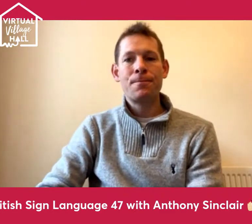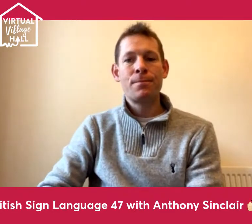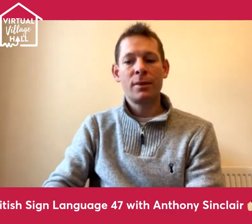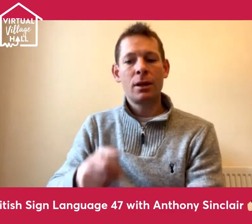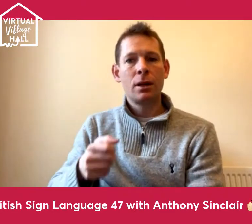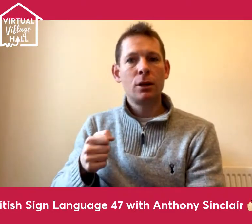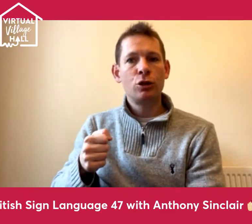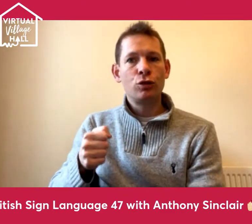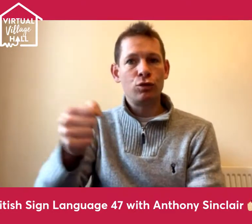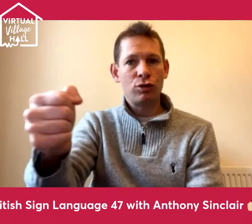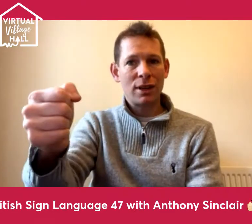And number two again.